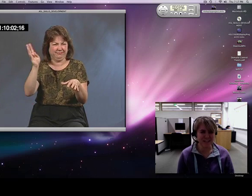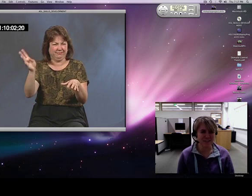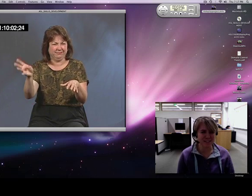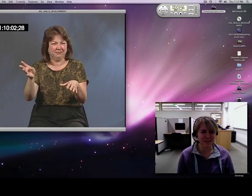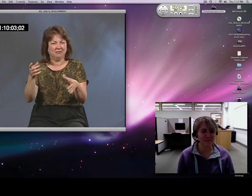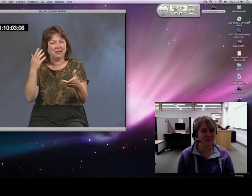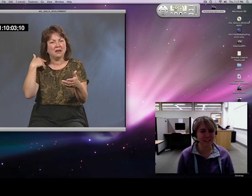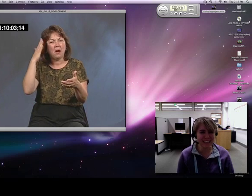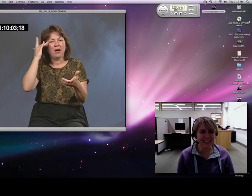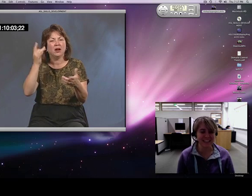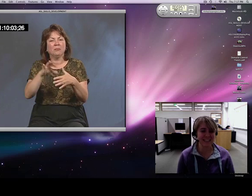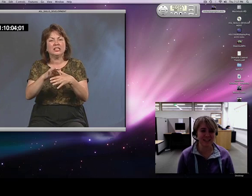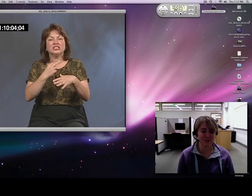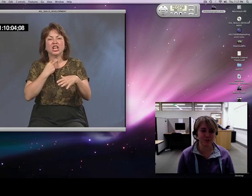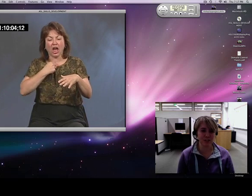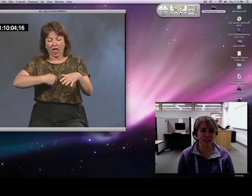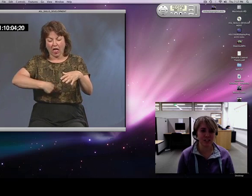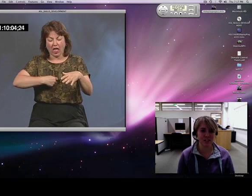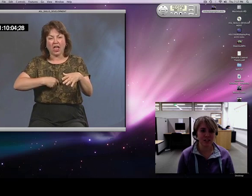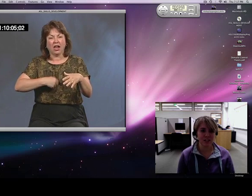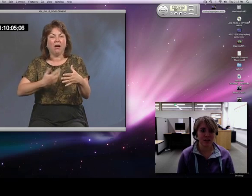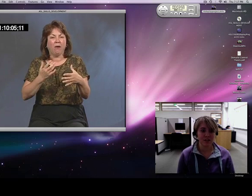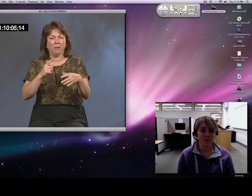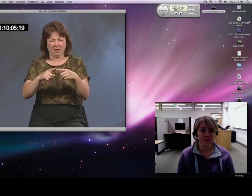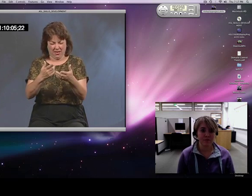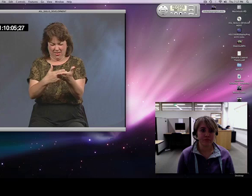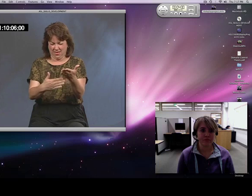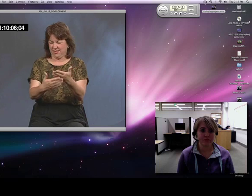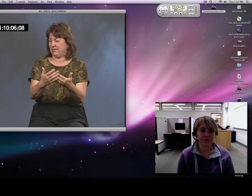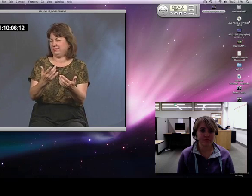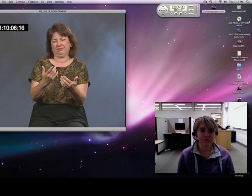Meat tenderizer? Really? That's kind of strange.